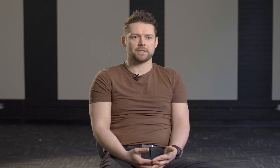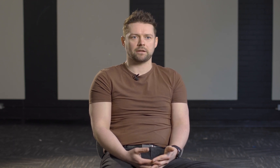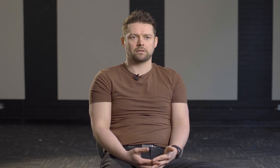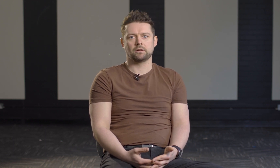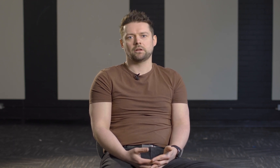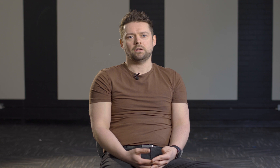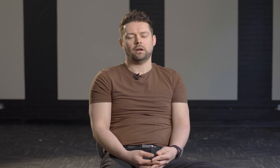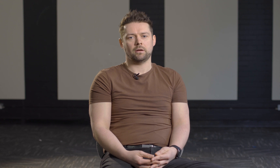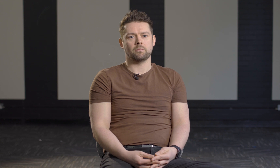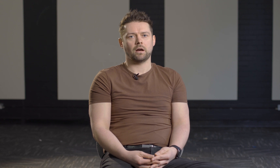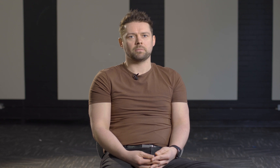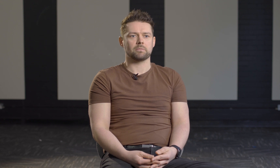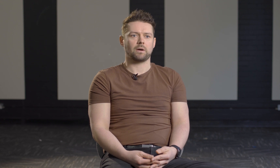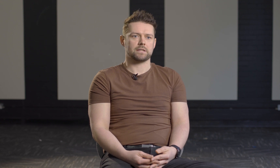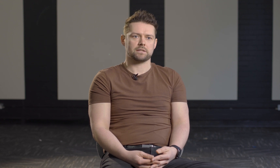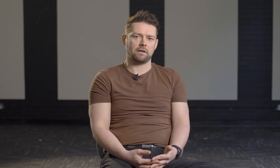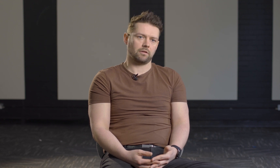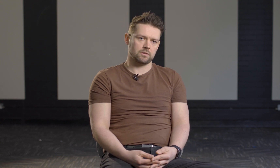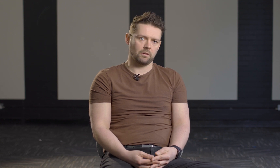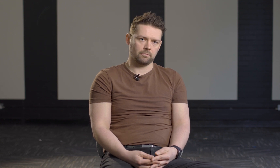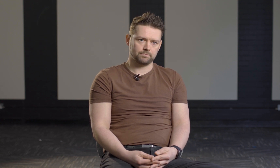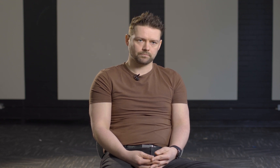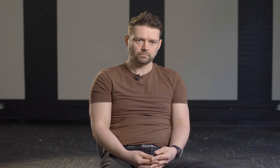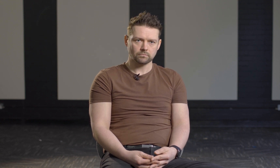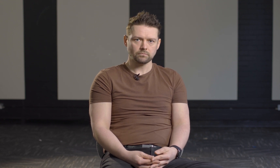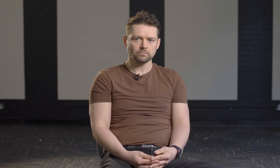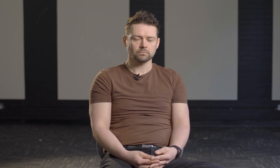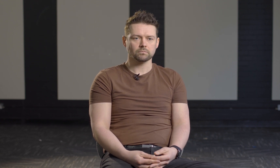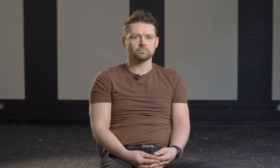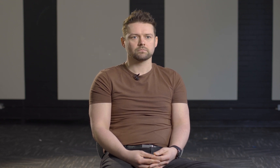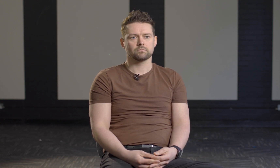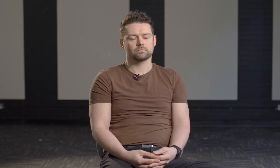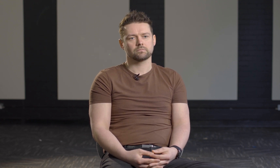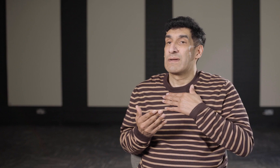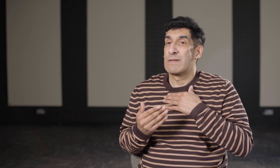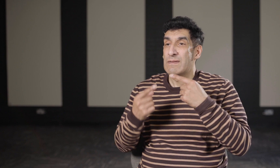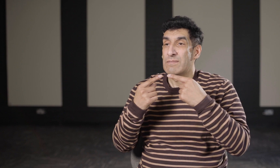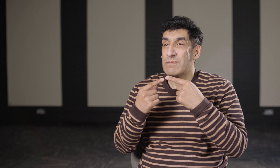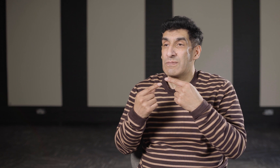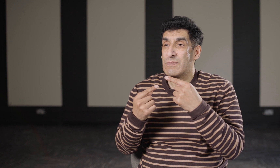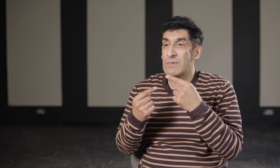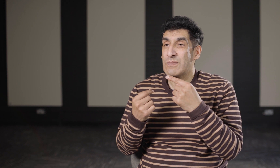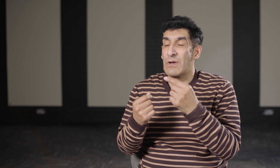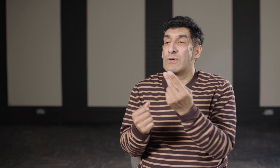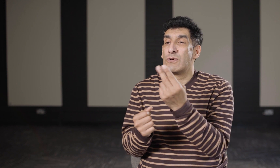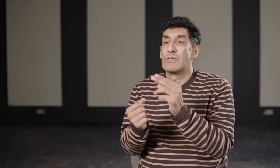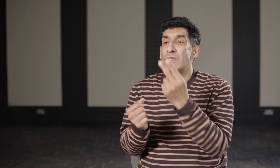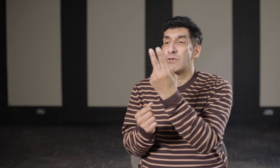can, and be able to access everything that's going on. There was a campaign which BSL has been put onto the